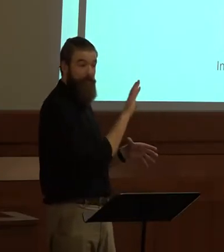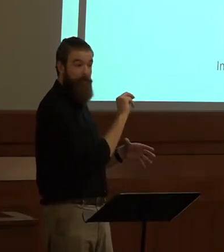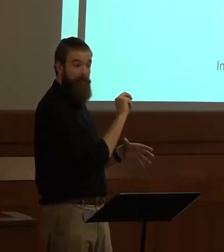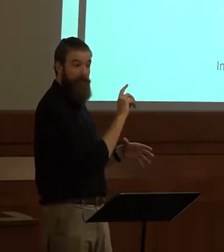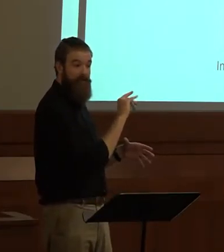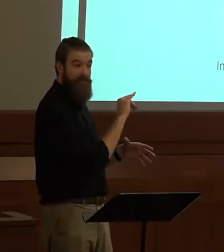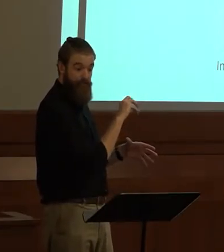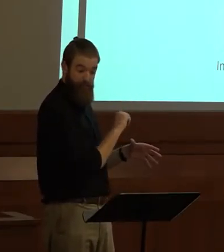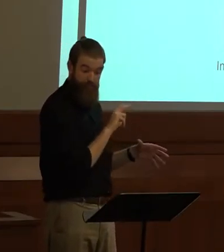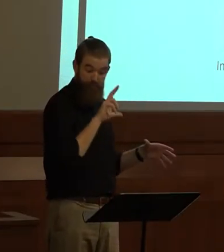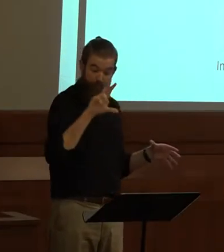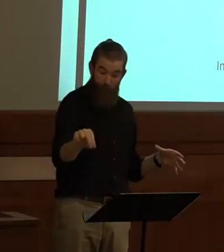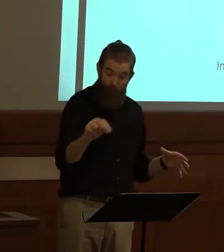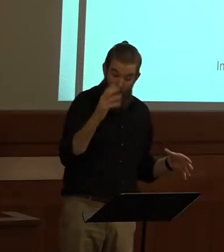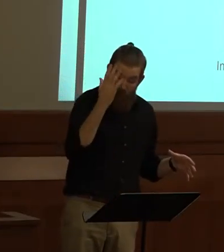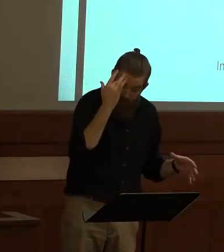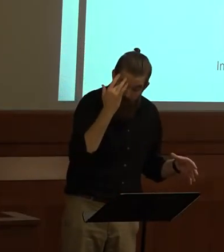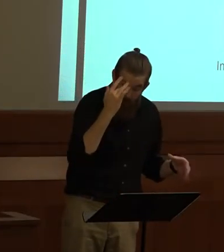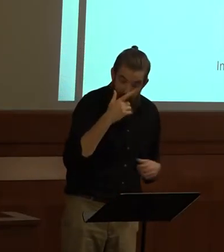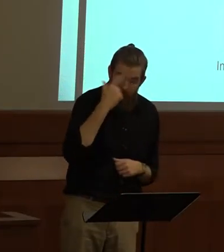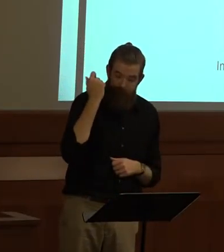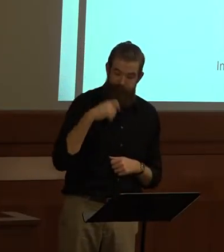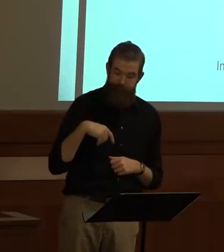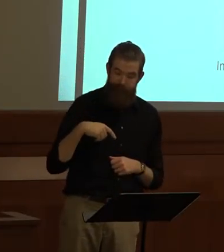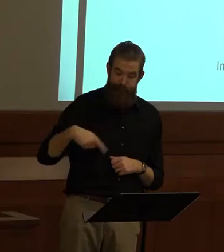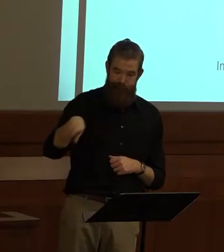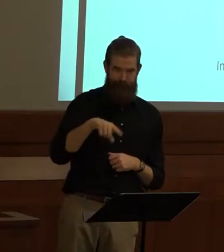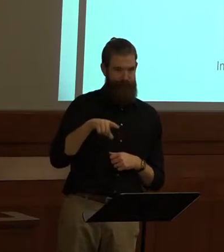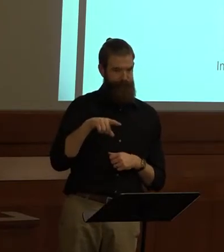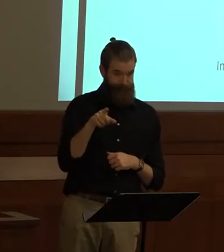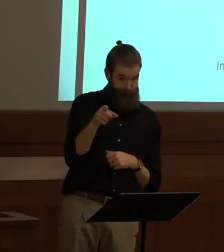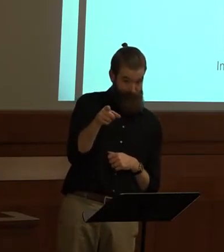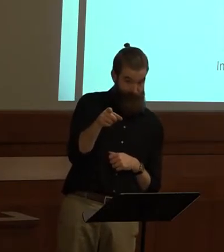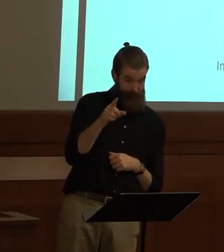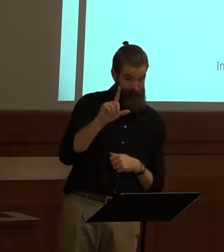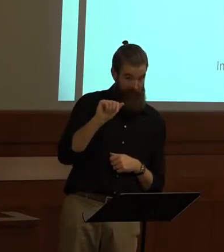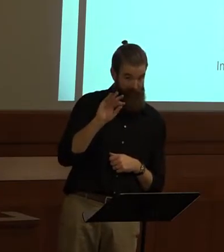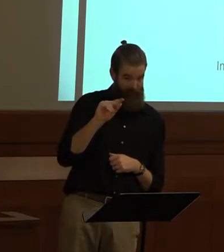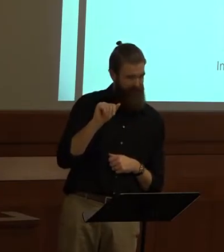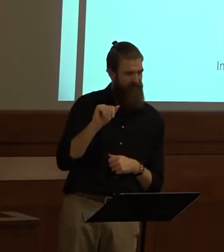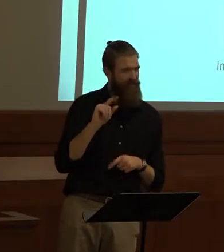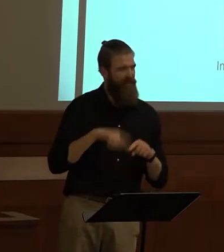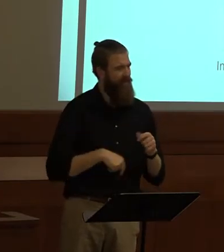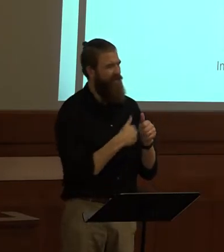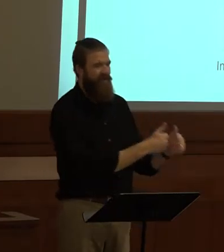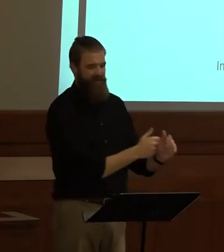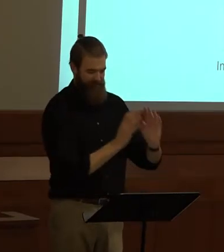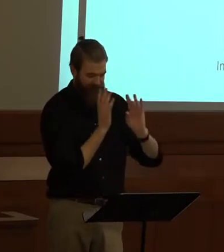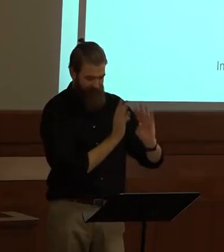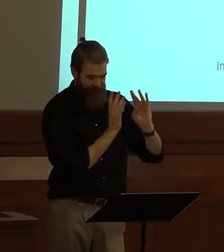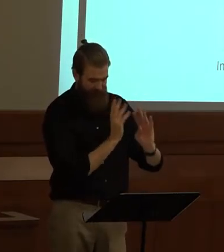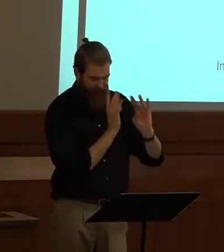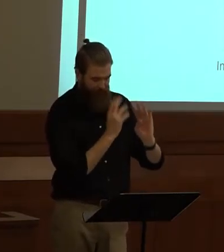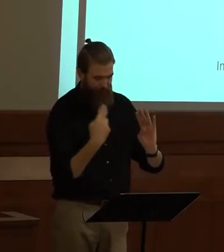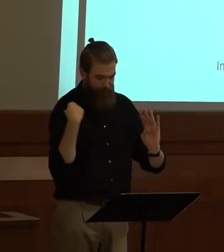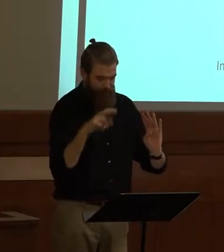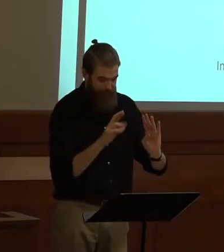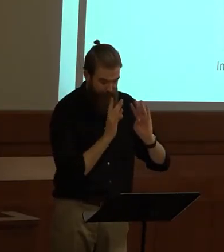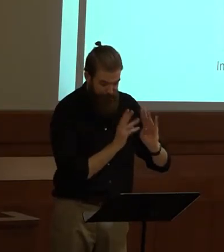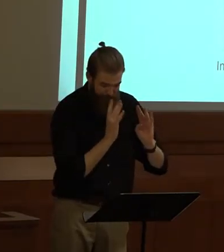told, but only as a lay brother. The Assumptionists, however, considered the possibility that he might make a choir vicar,